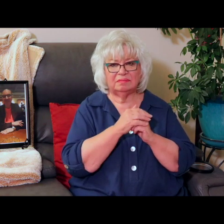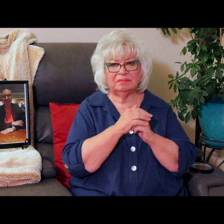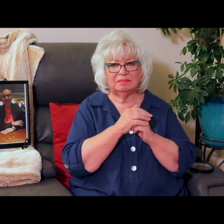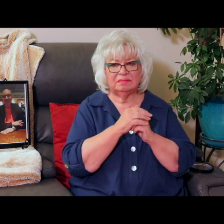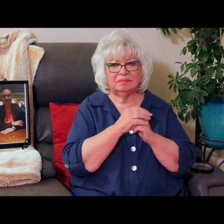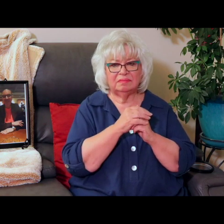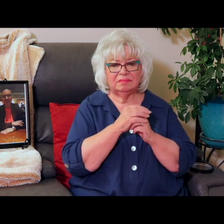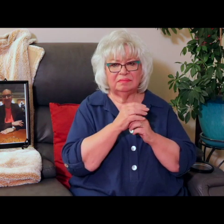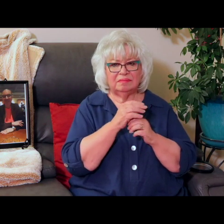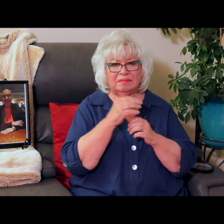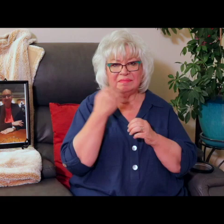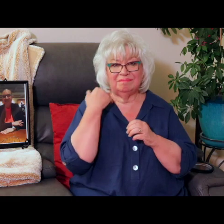And then,